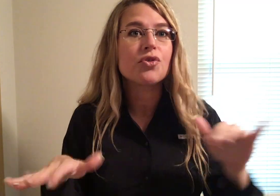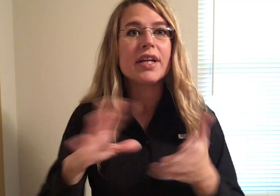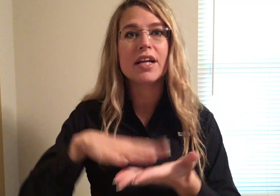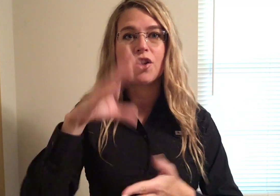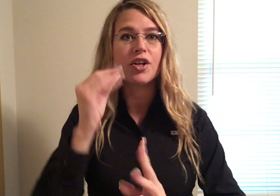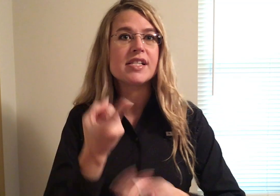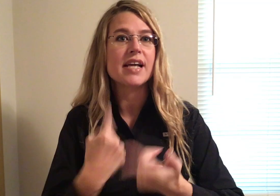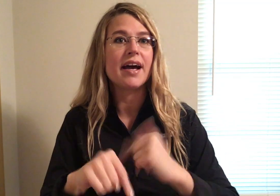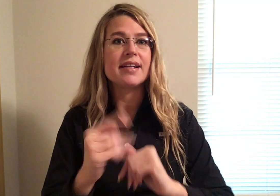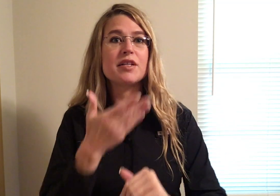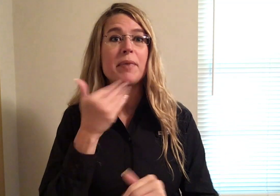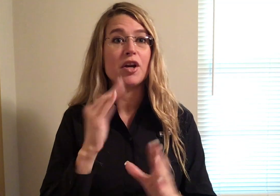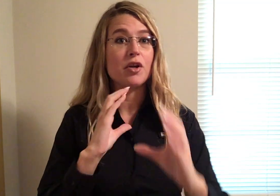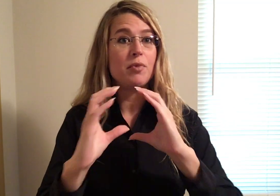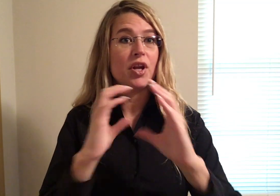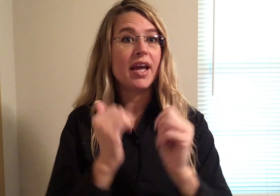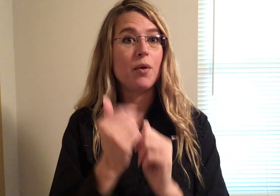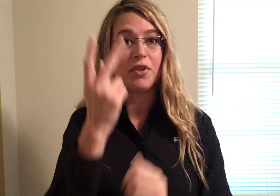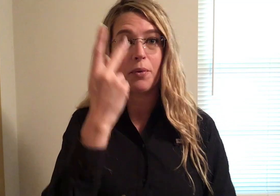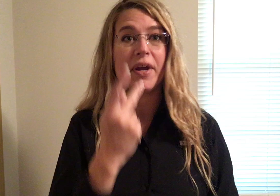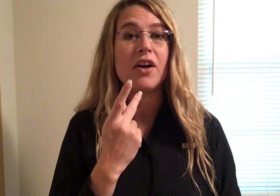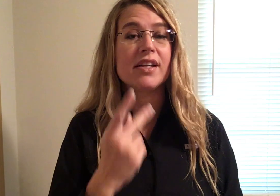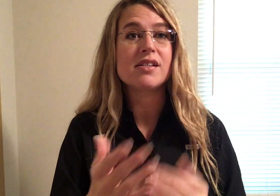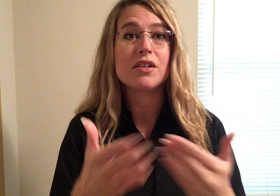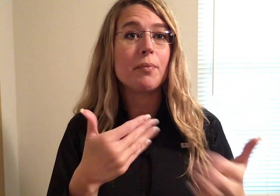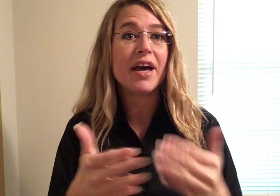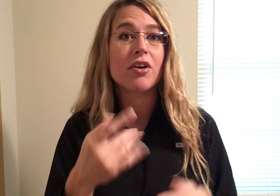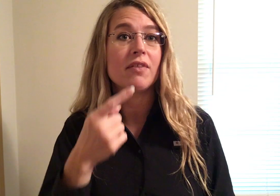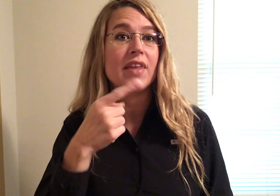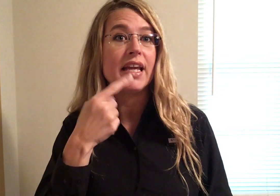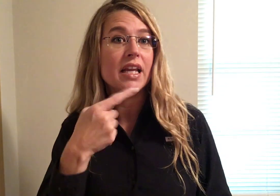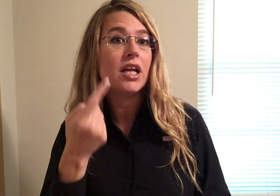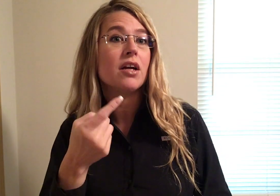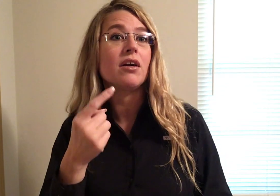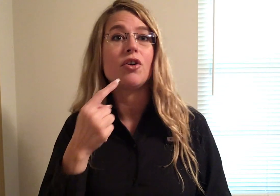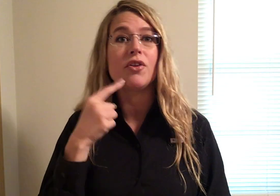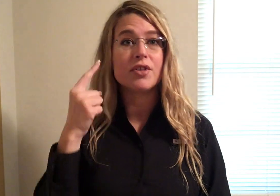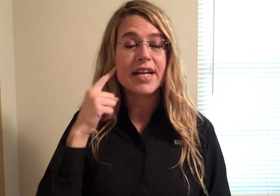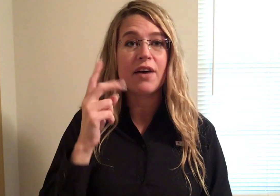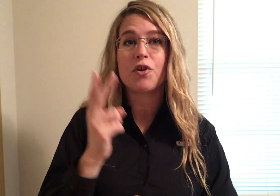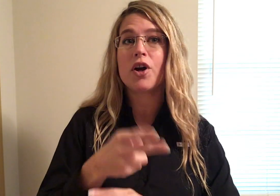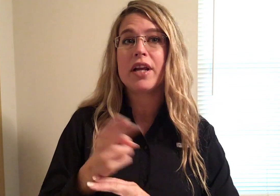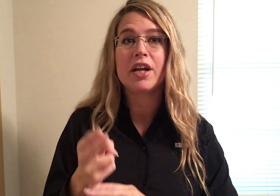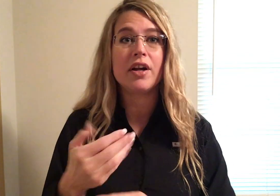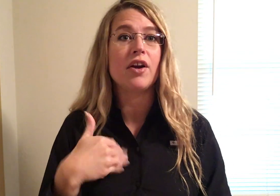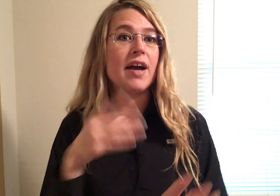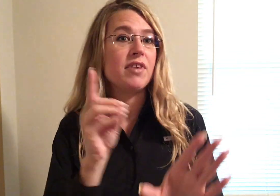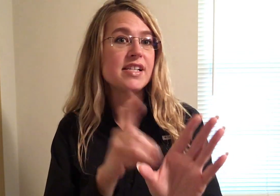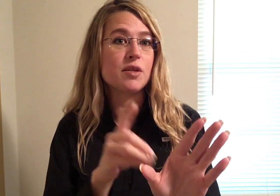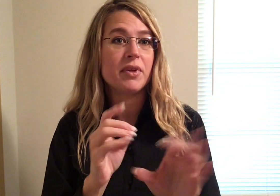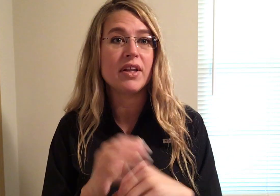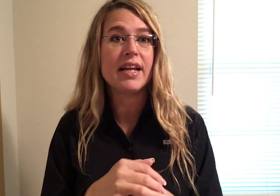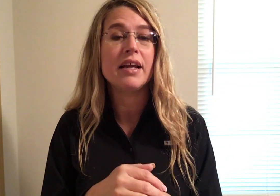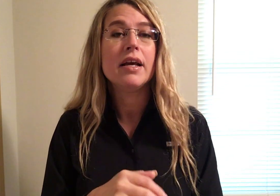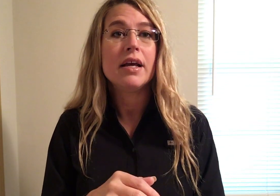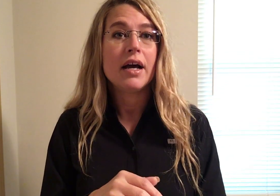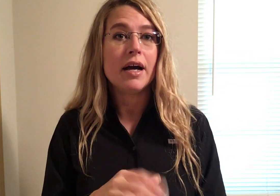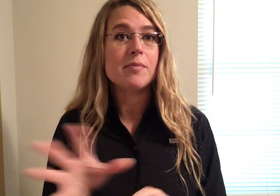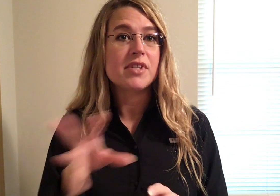children can learn sign to better communicate with their parents, no matter if they can hear or they're deaf or hard of hearing or have a disability such